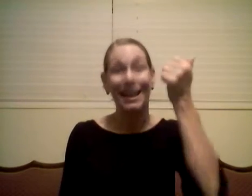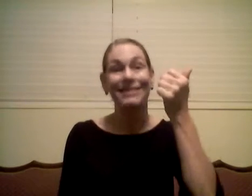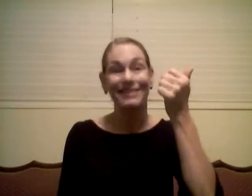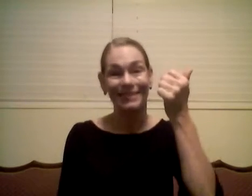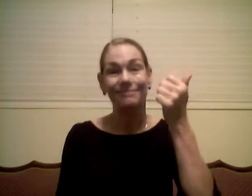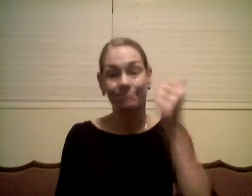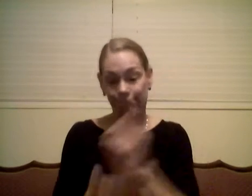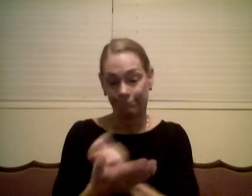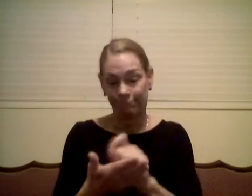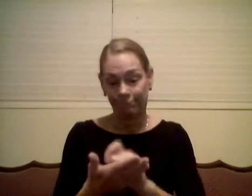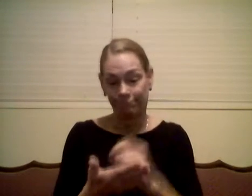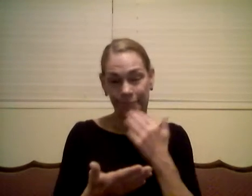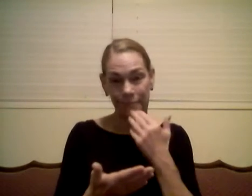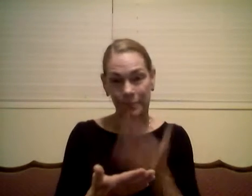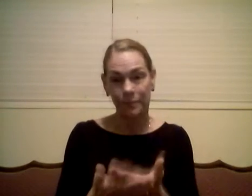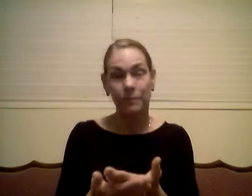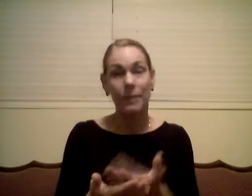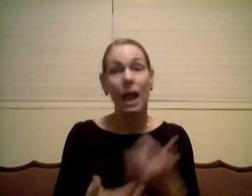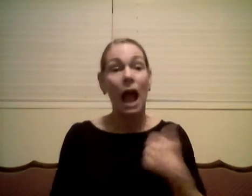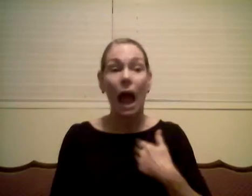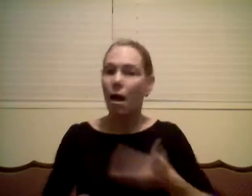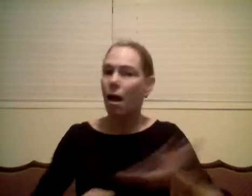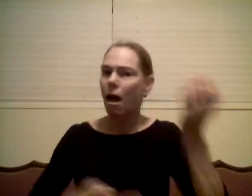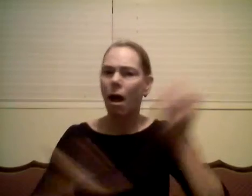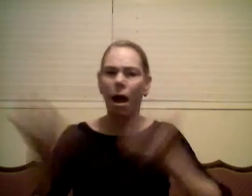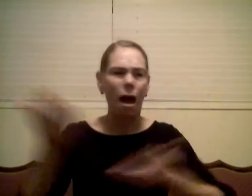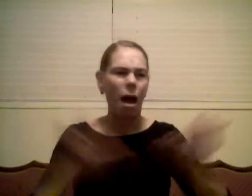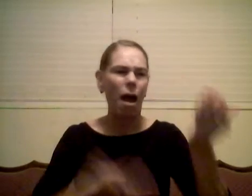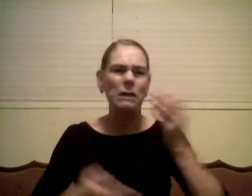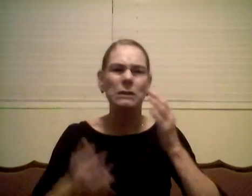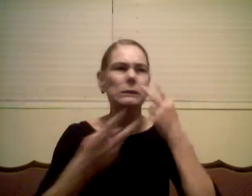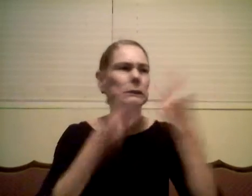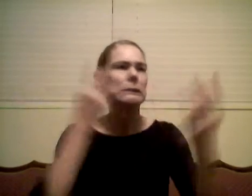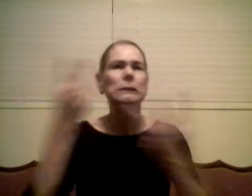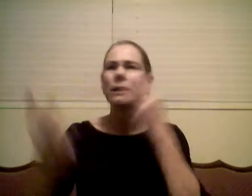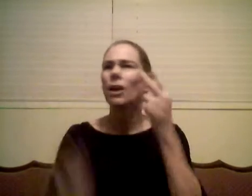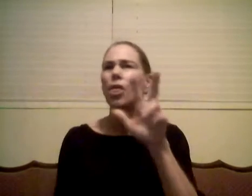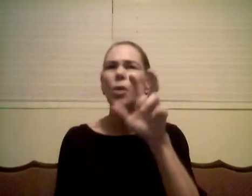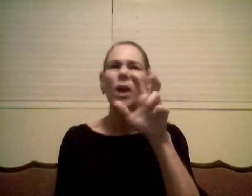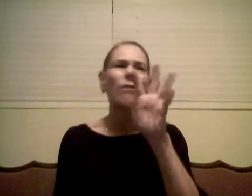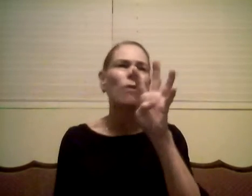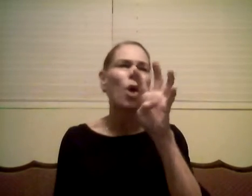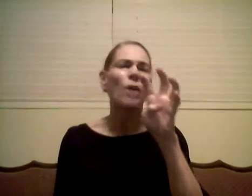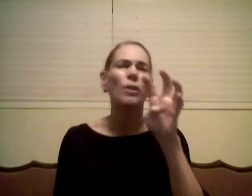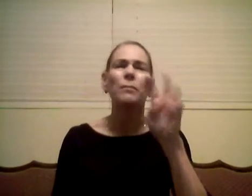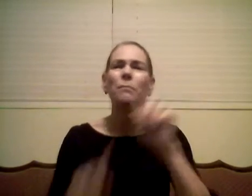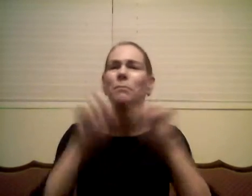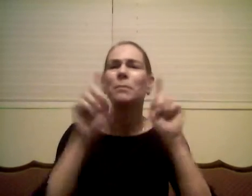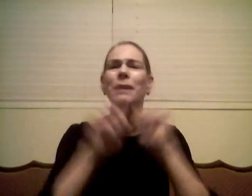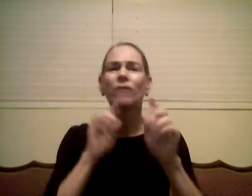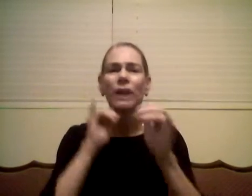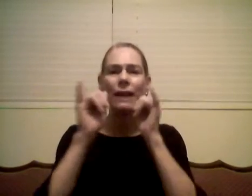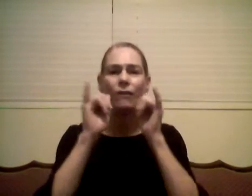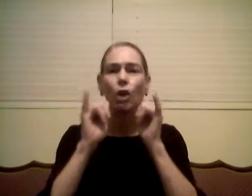and when we're peak hiring season, we can see 300, 400 different candidates coming through our doors, at least